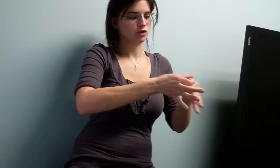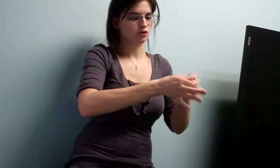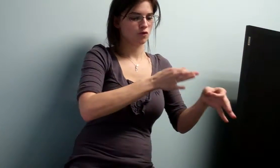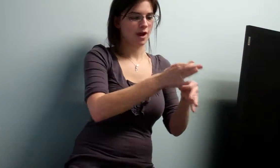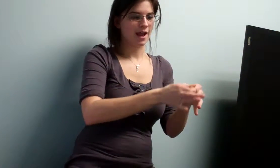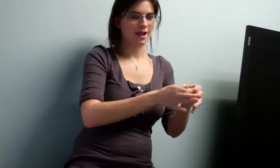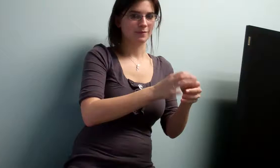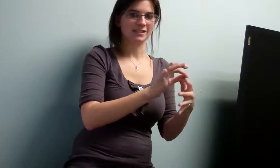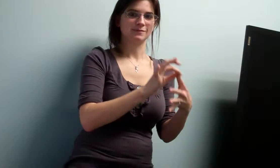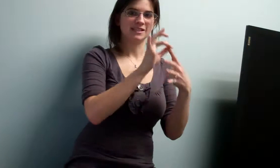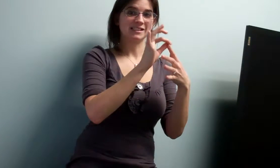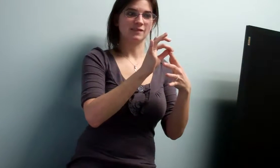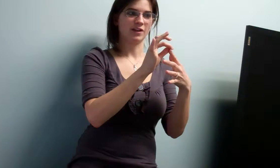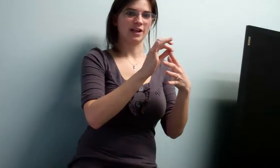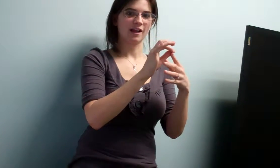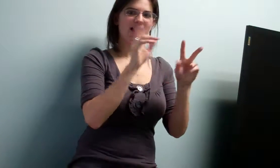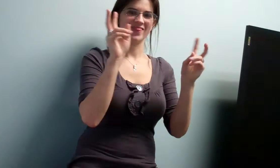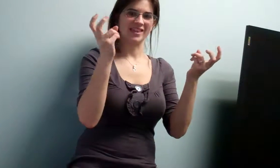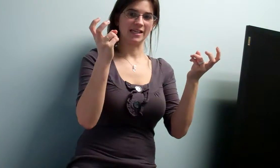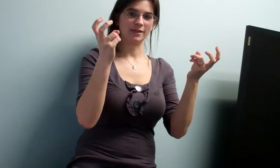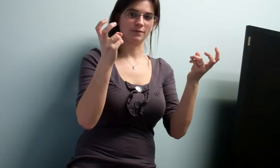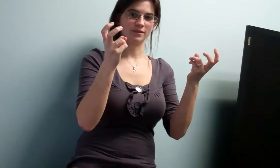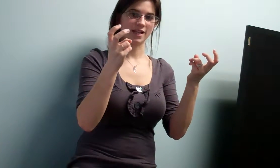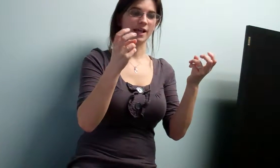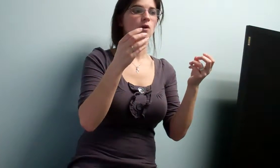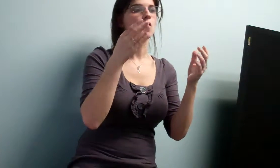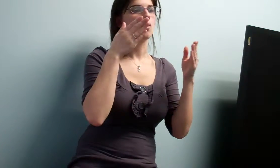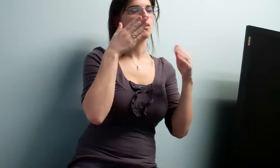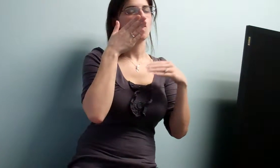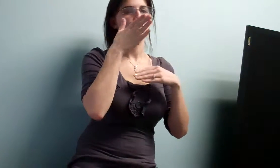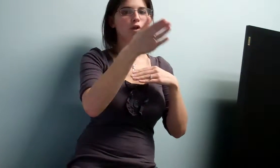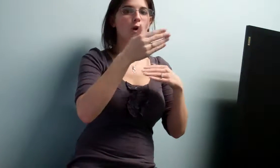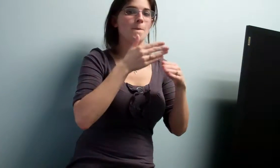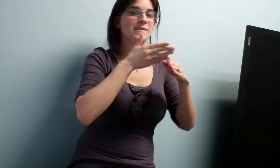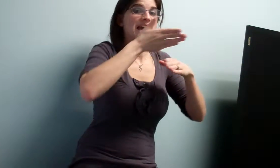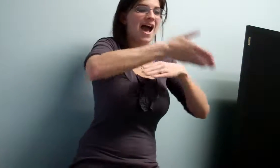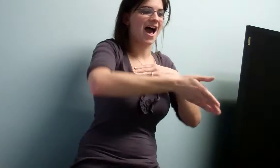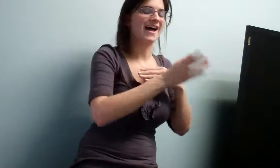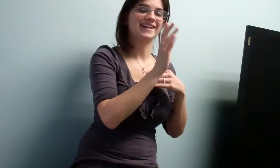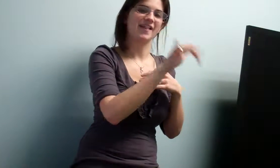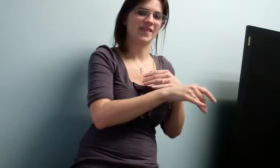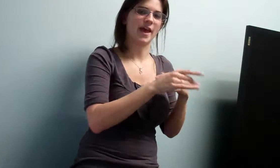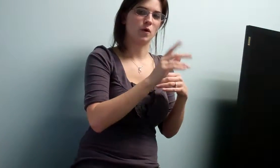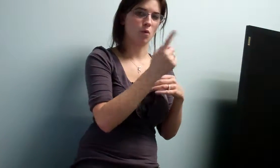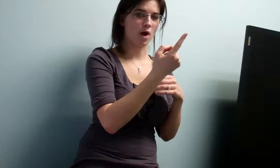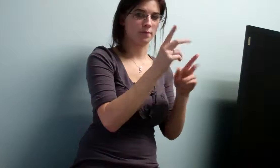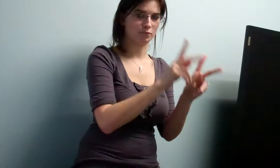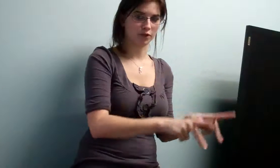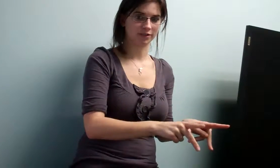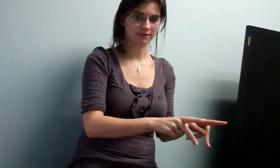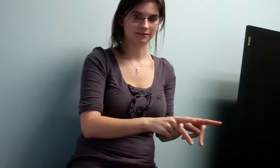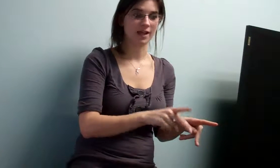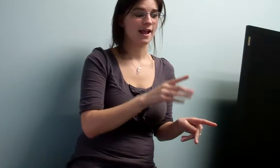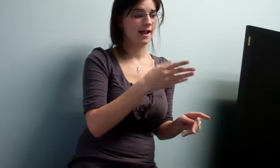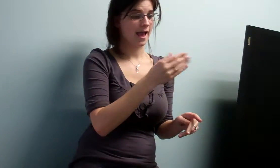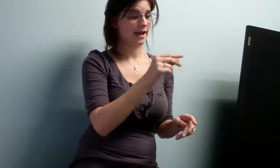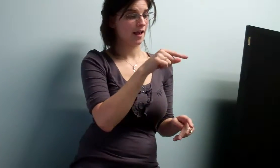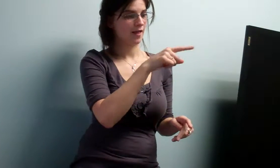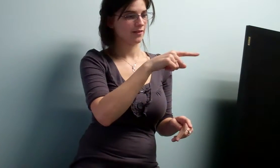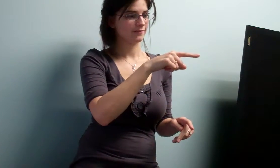that individual. I'll look at the relationships of that individual to others who made major